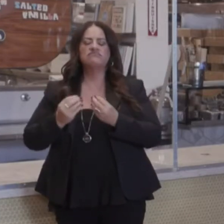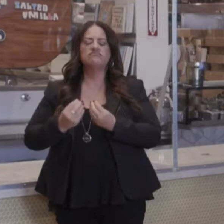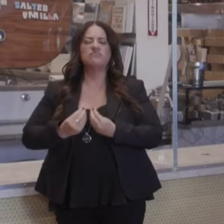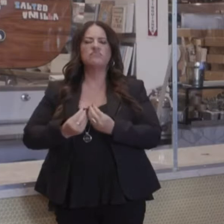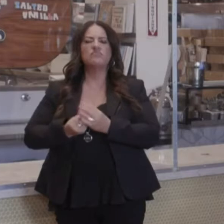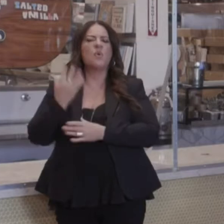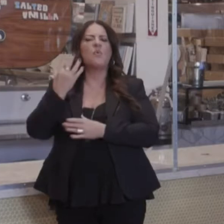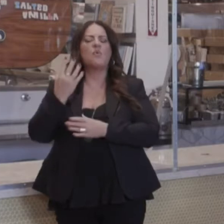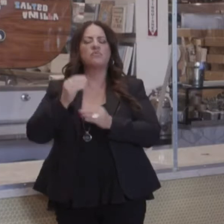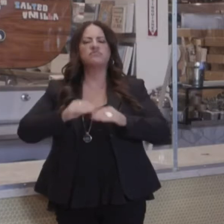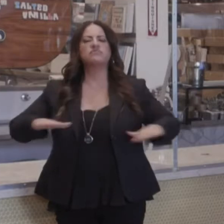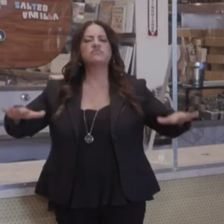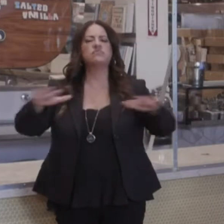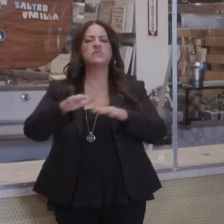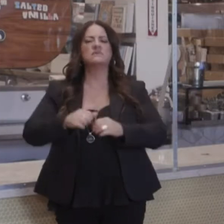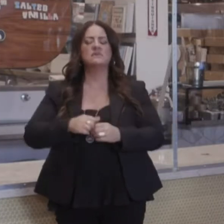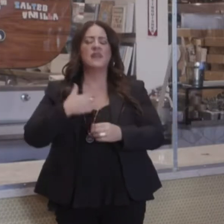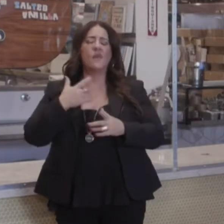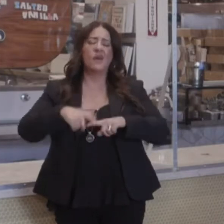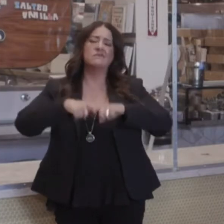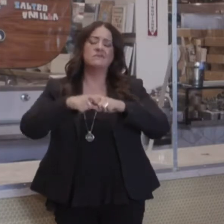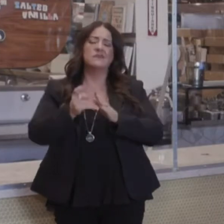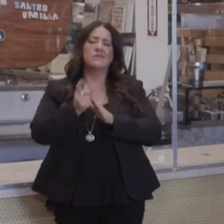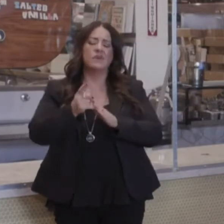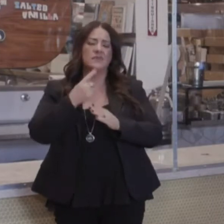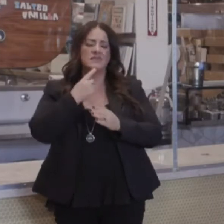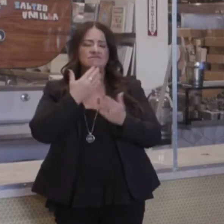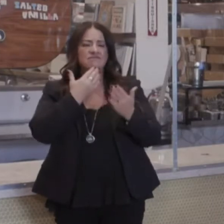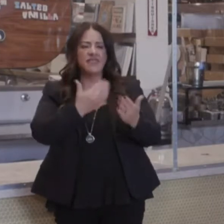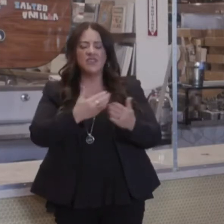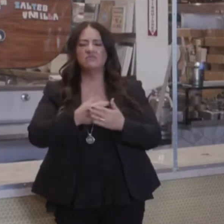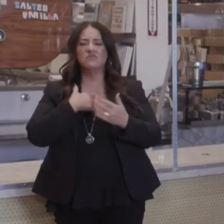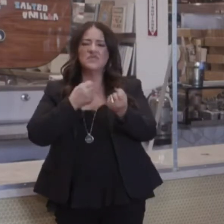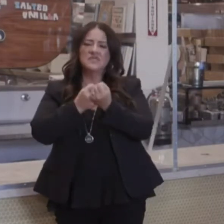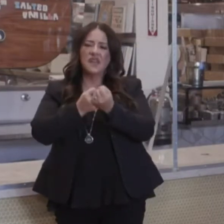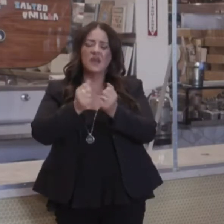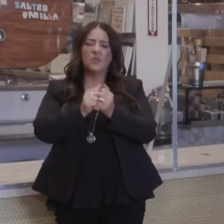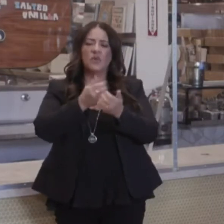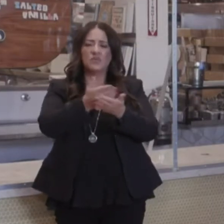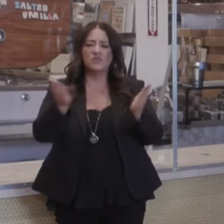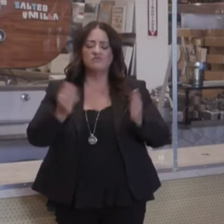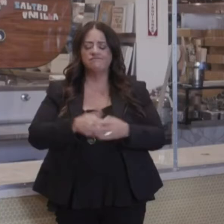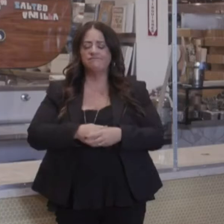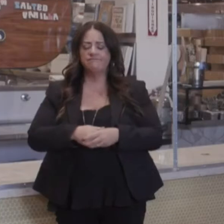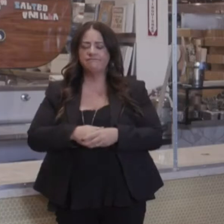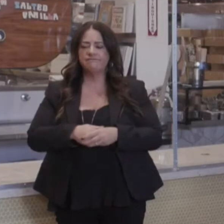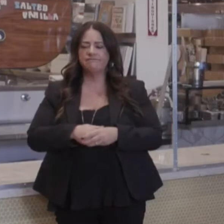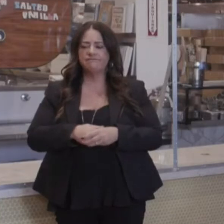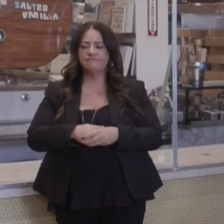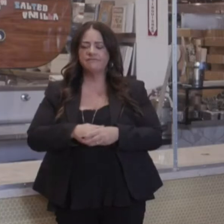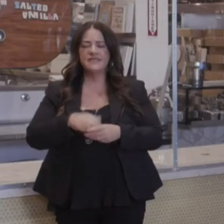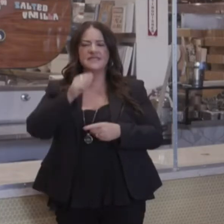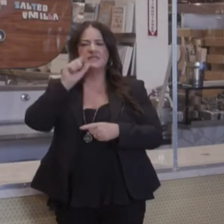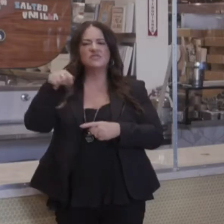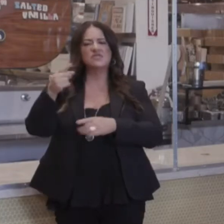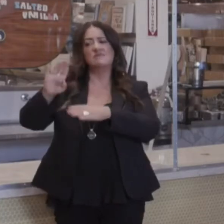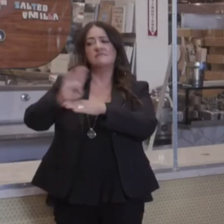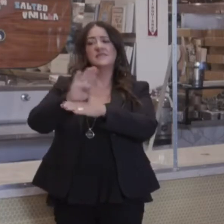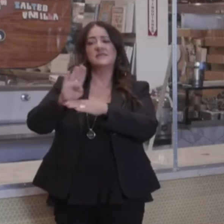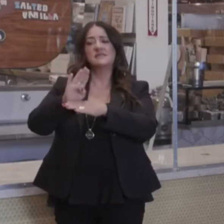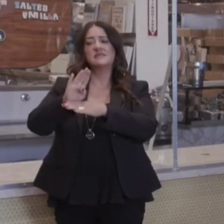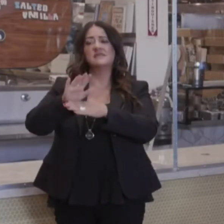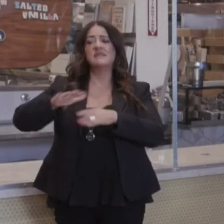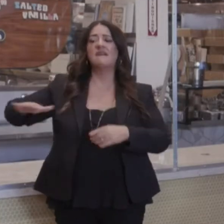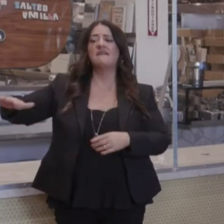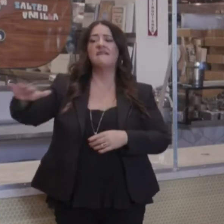Let me just pause to say thank you to them. We stand with you. Of course, it is not just these enterprises we